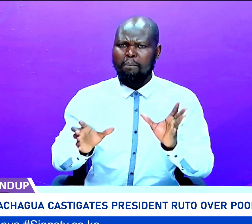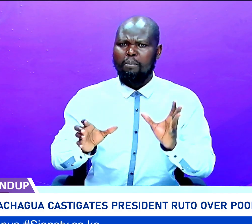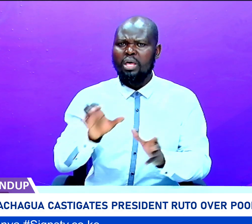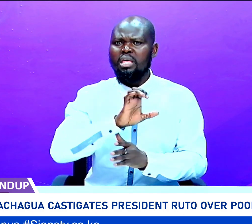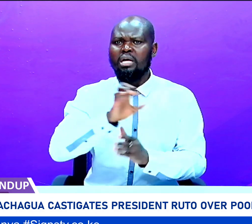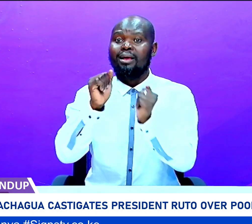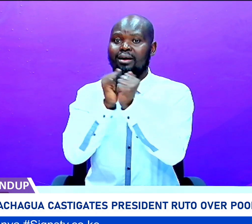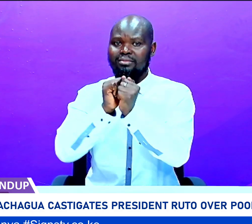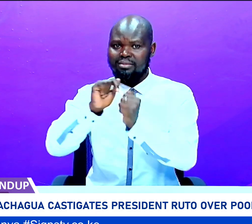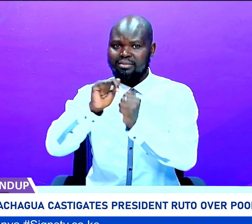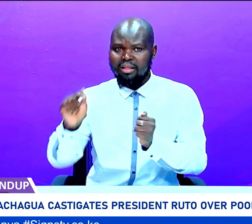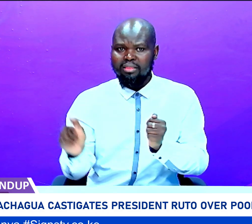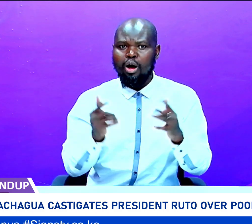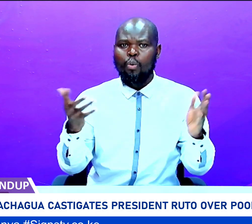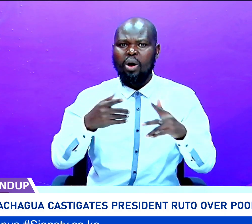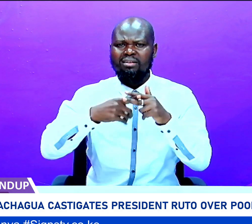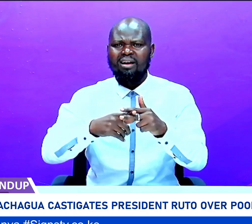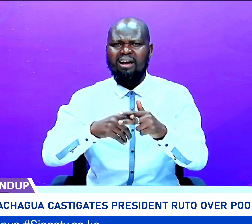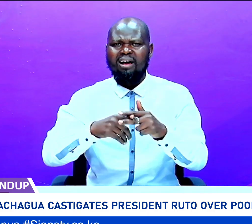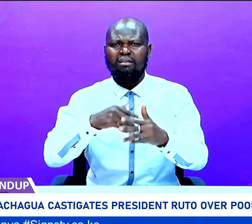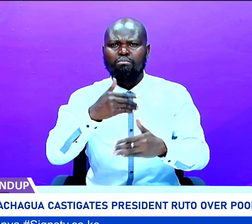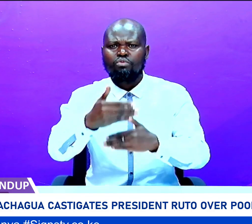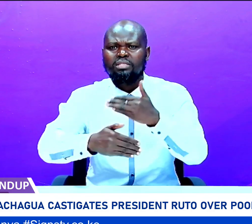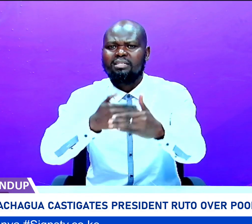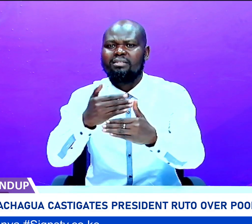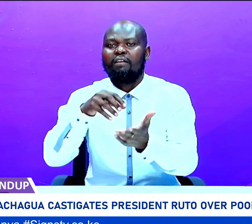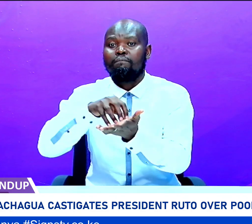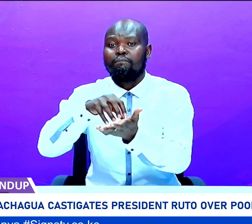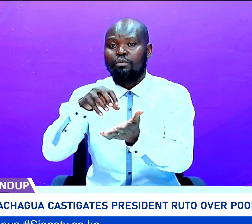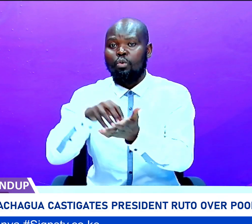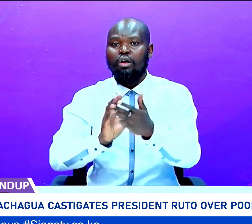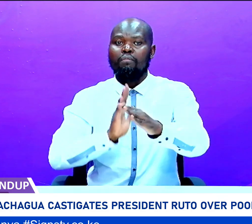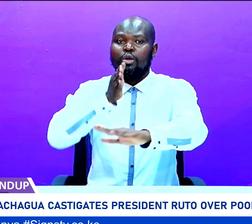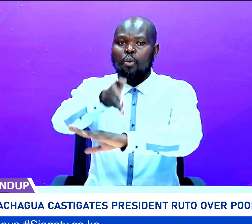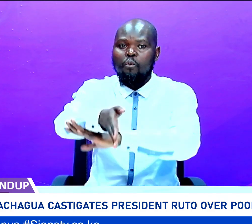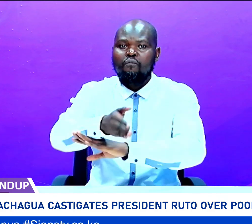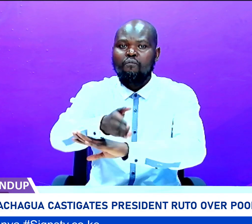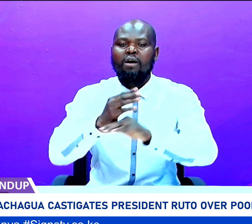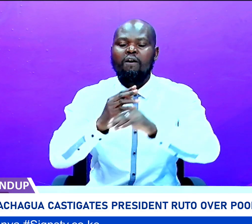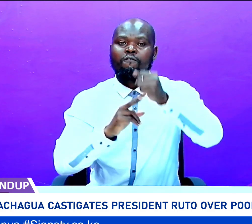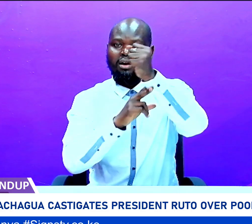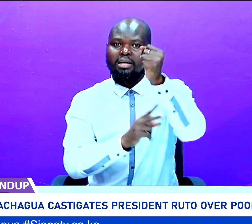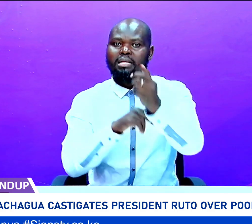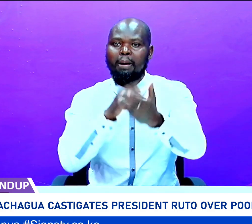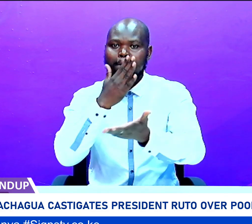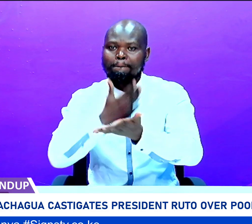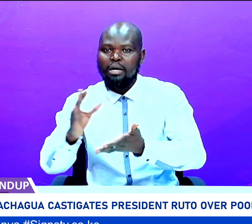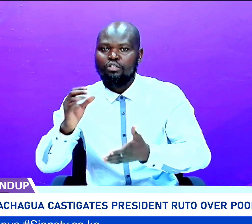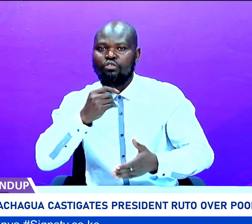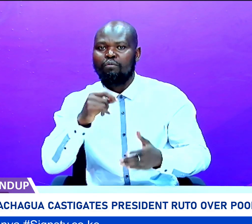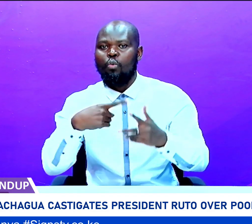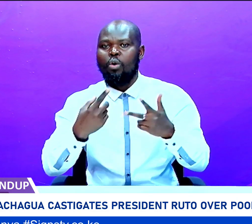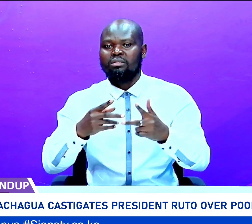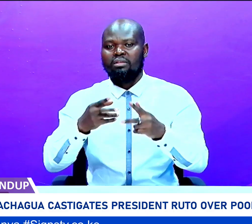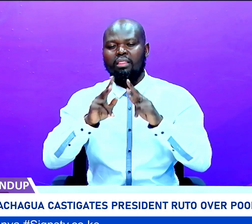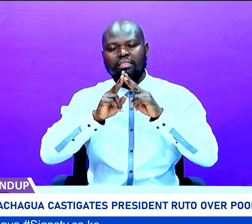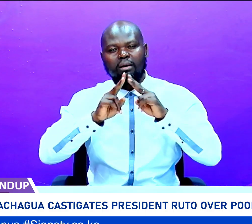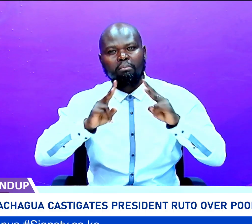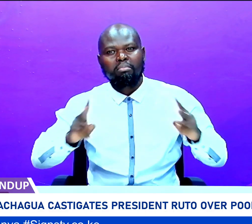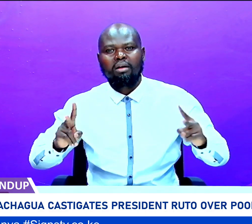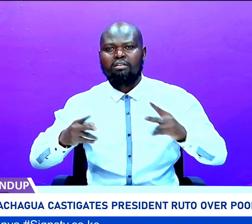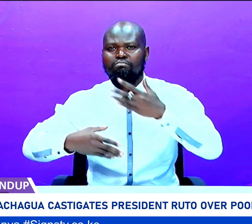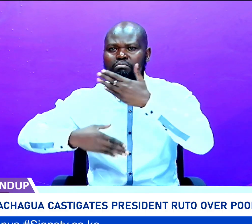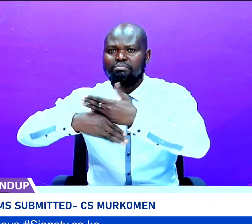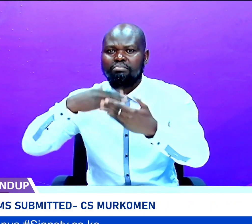government is still pursuing an estimated 10,000 illegal rifles and firearms believed to be in